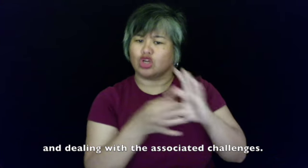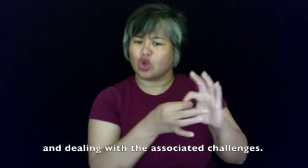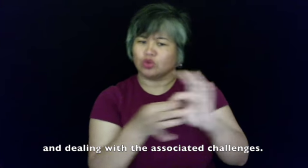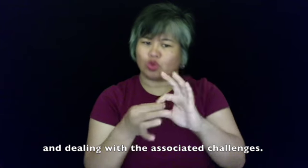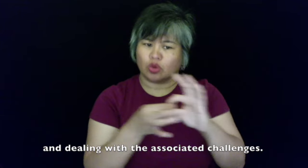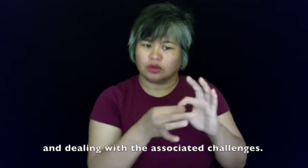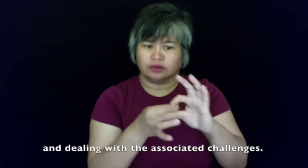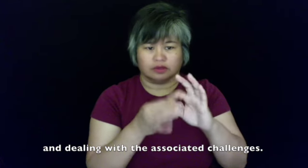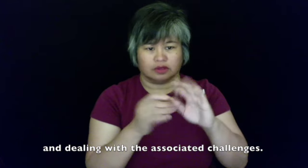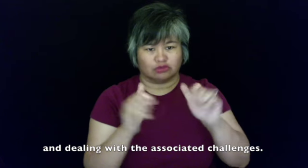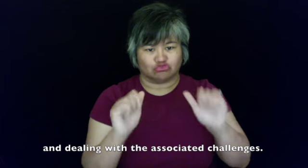challenges.